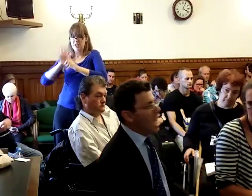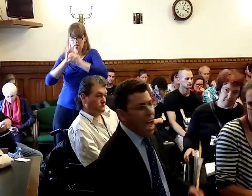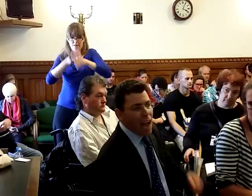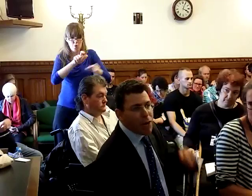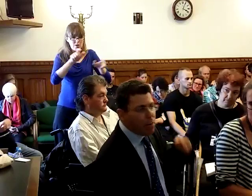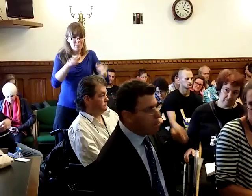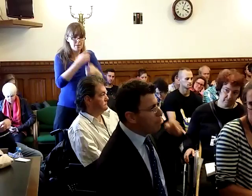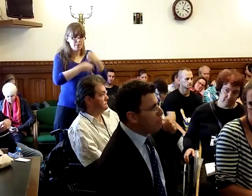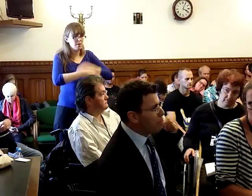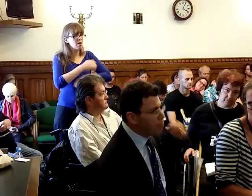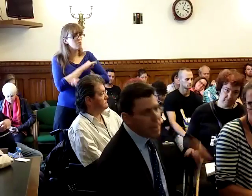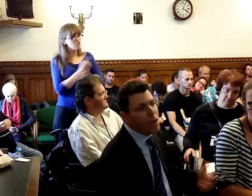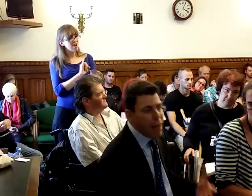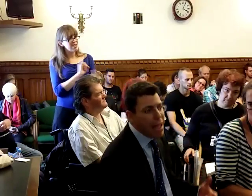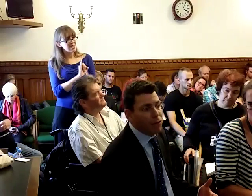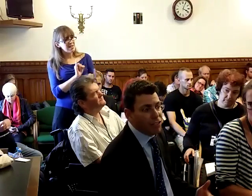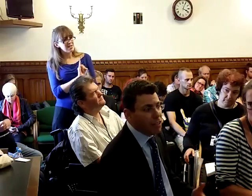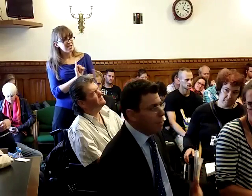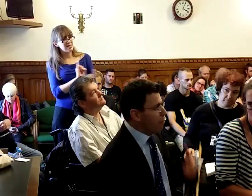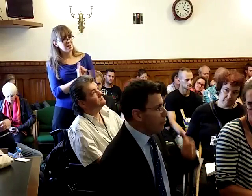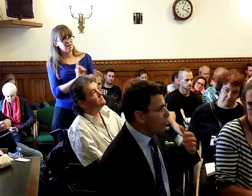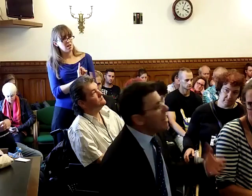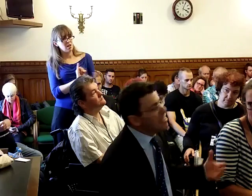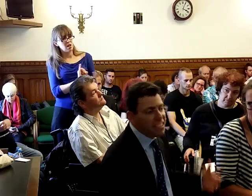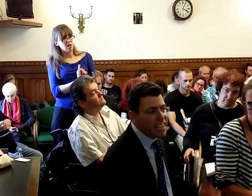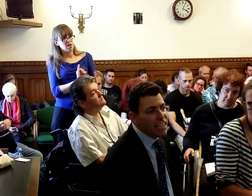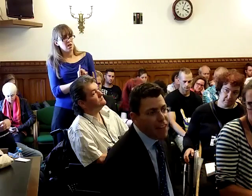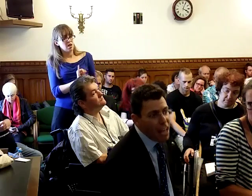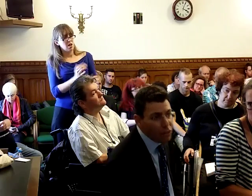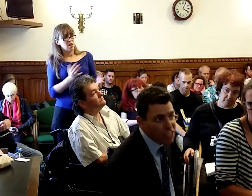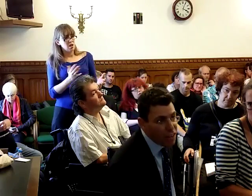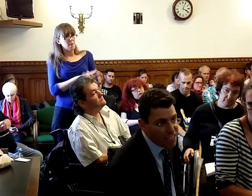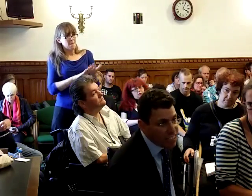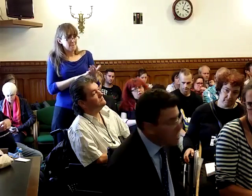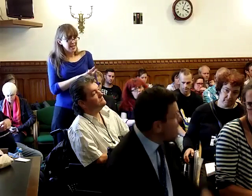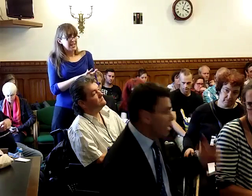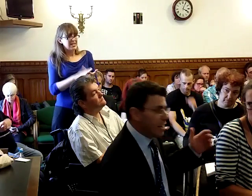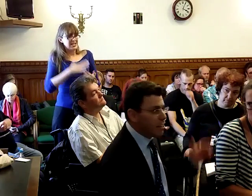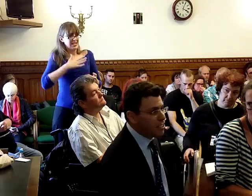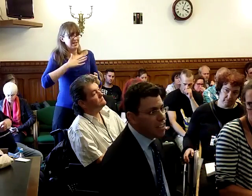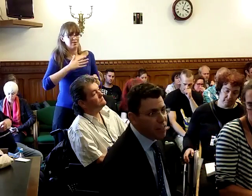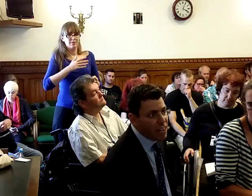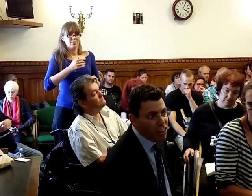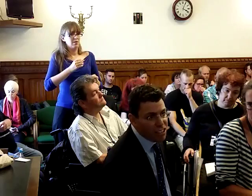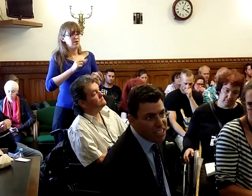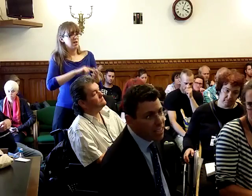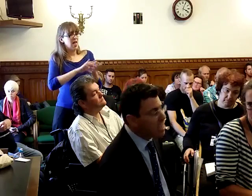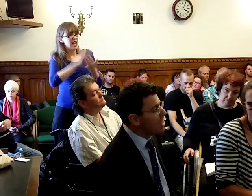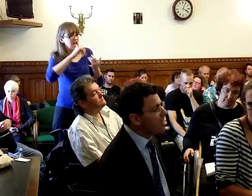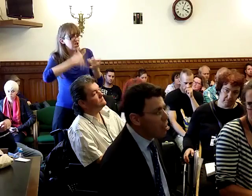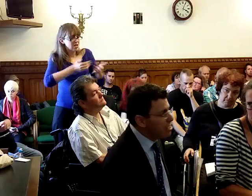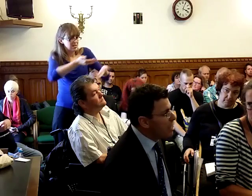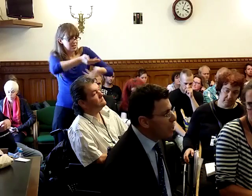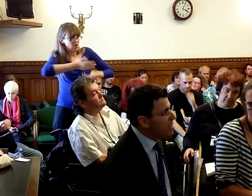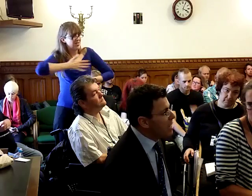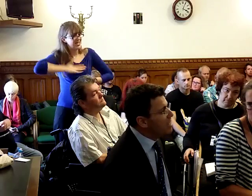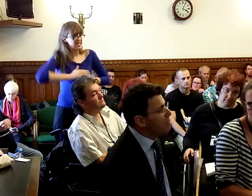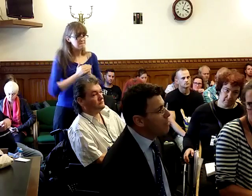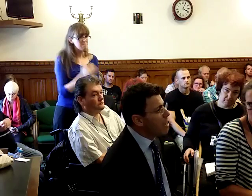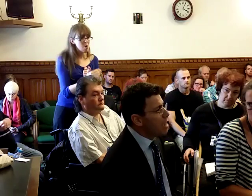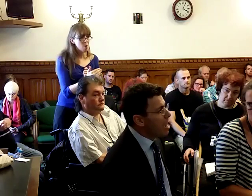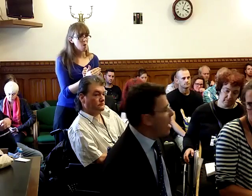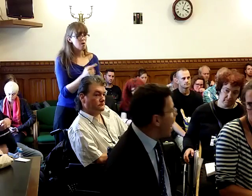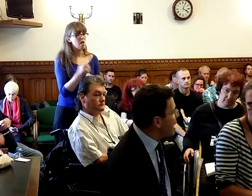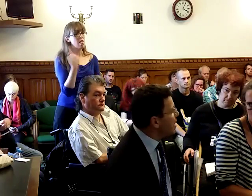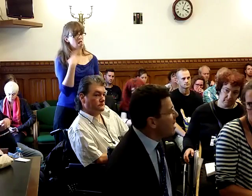crisis and we bring about greater need for health services. And in a survey last year,